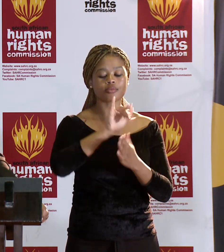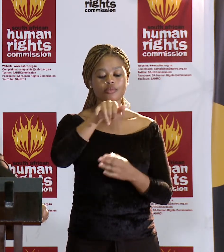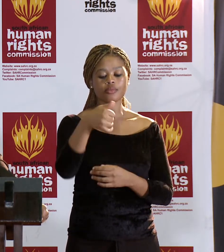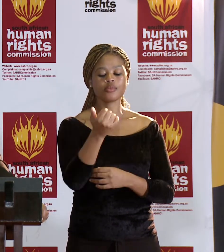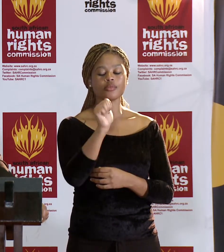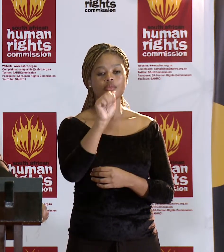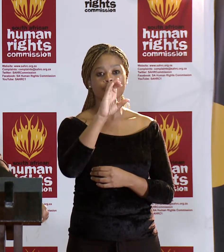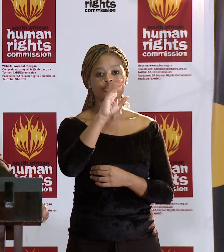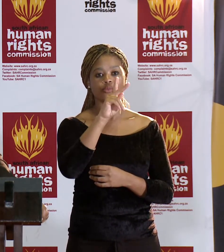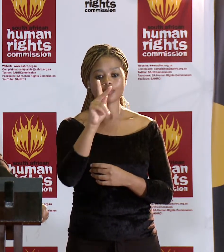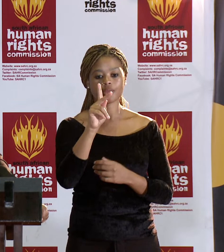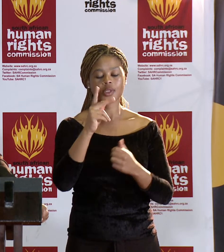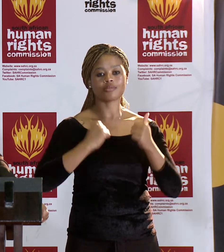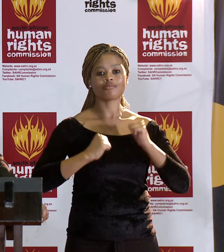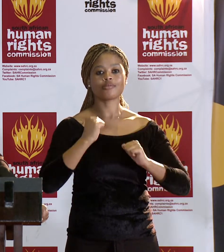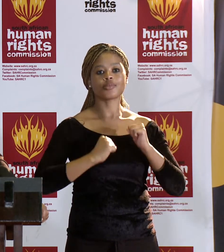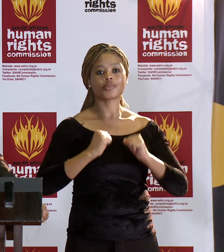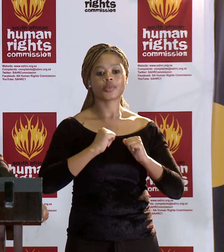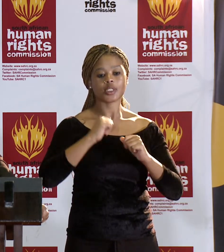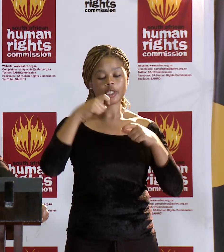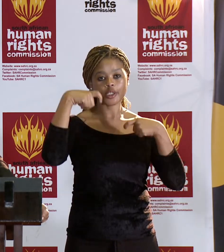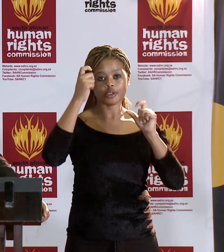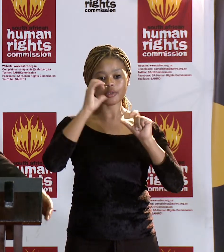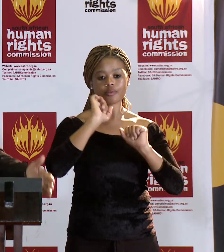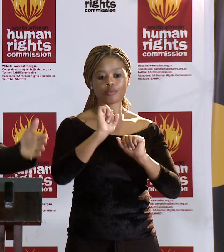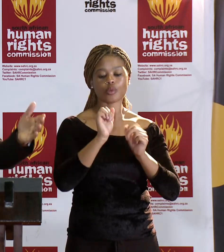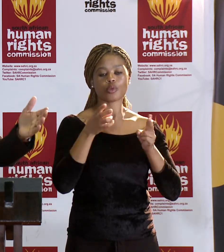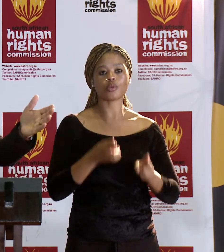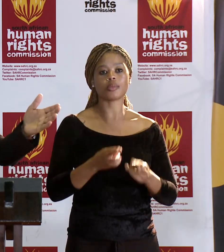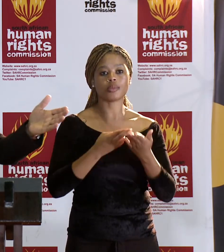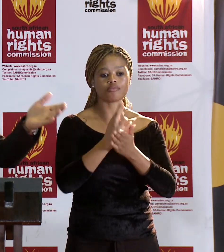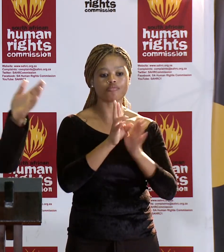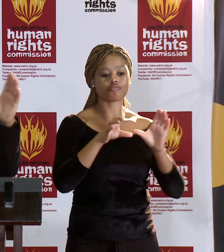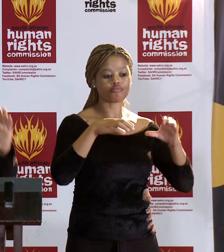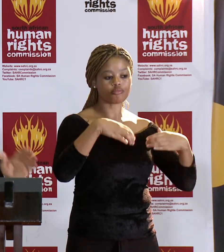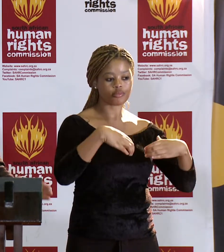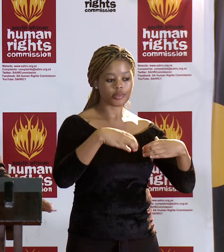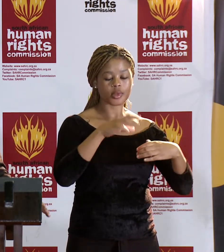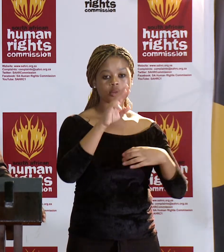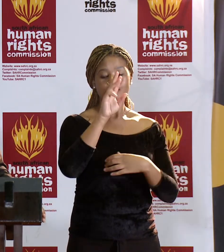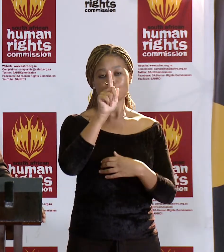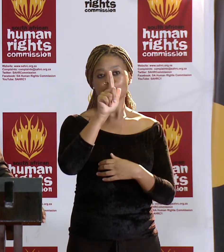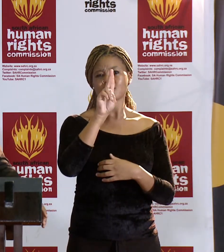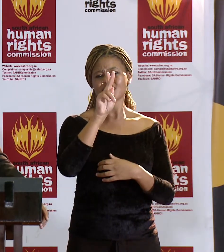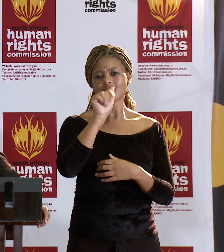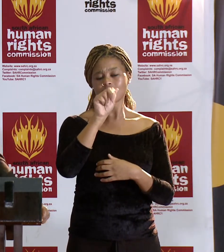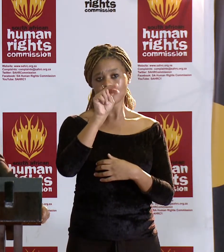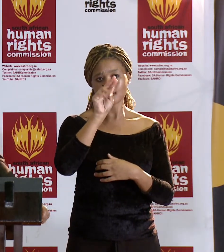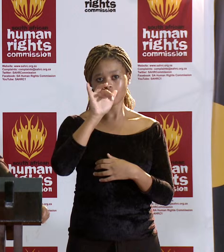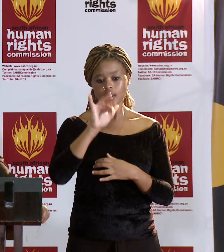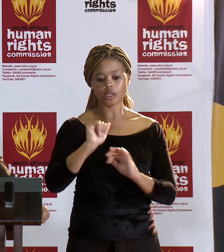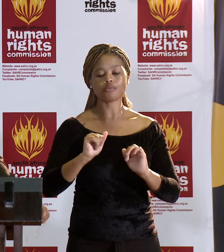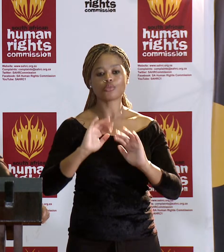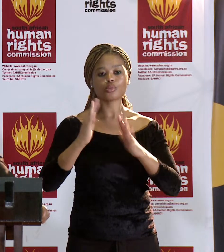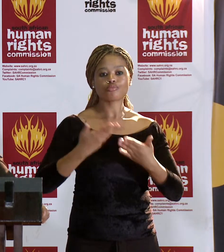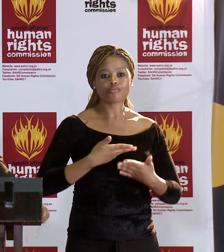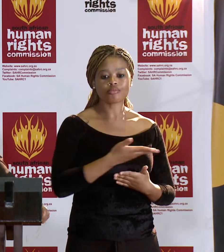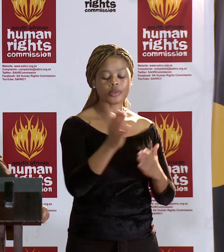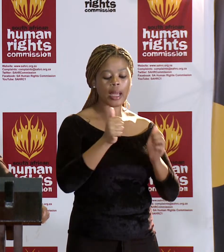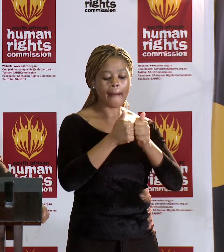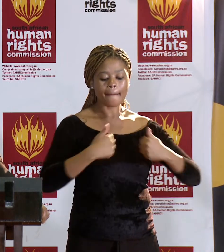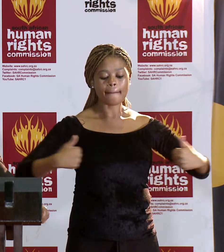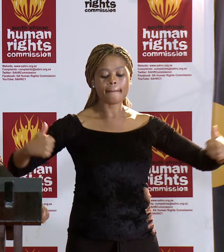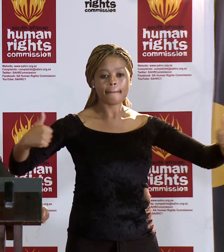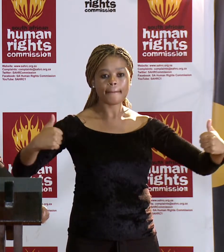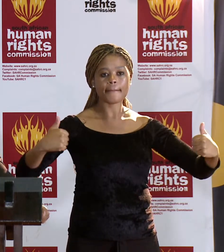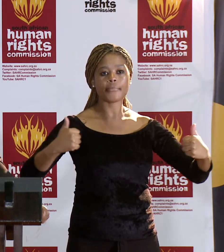Luke, Acting Chief Operations Officer of the Human Rights Commission, Eric Moknyana. Welcome here as well, our panelists